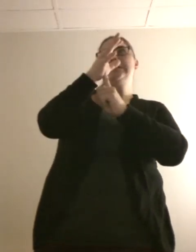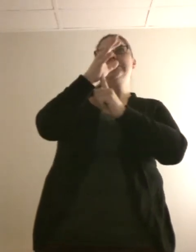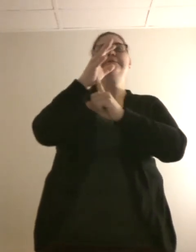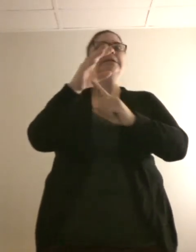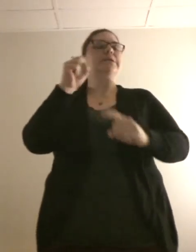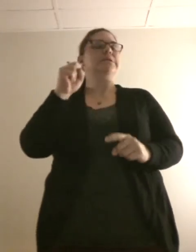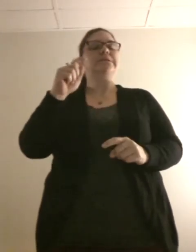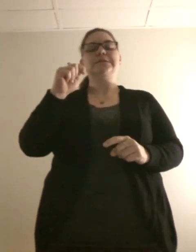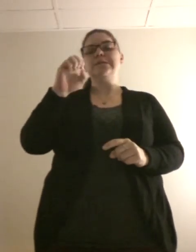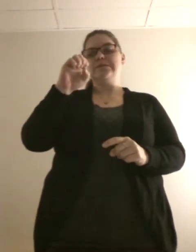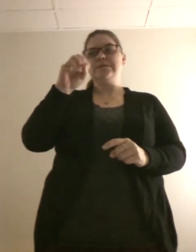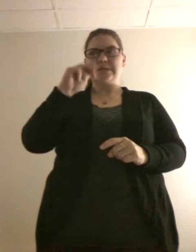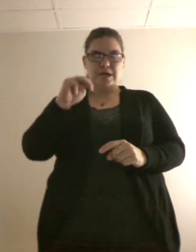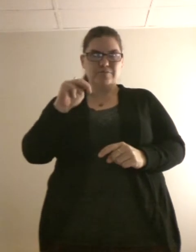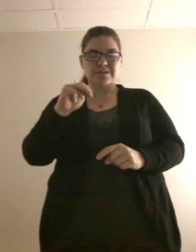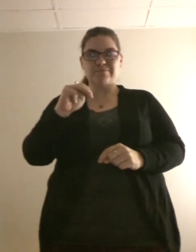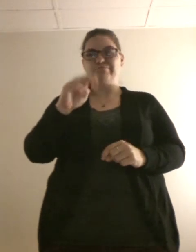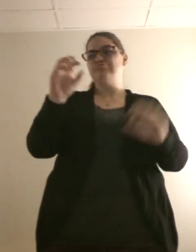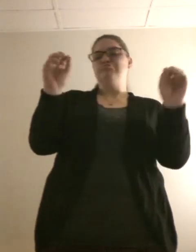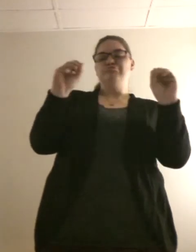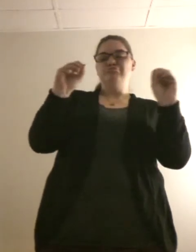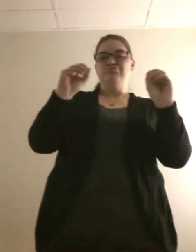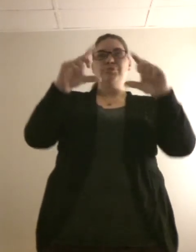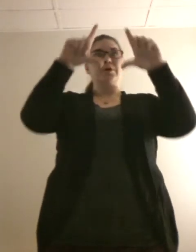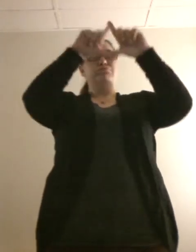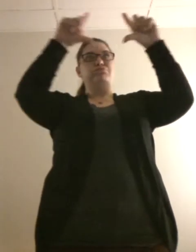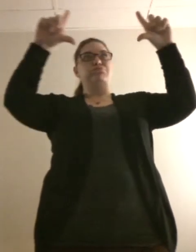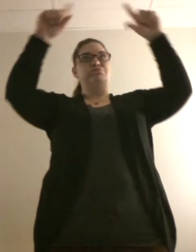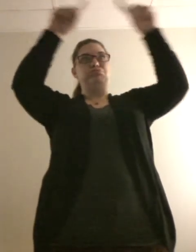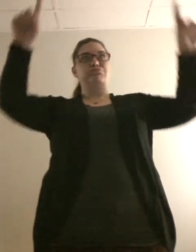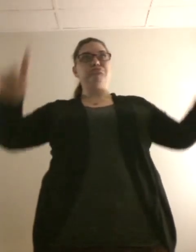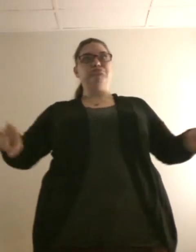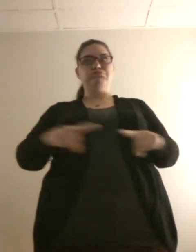the details in the middle, the small, tiny details. You're going to pretend your eyes are like a magnifying glass.